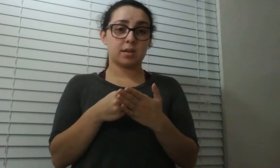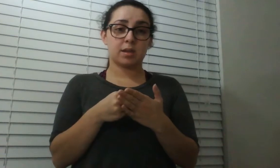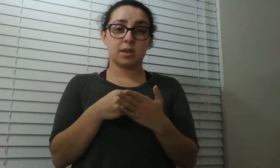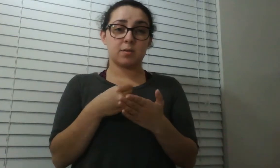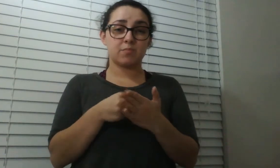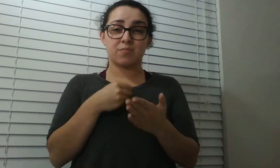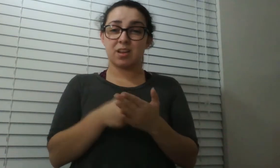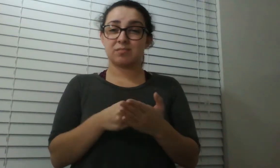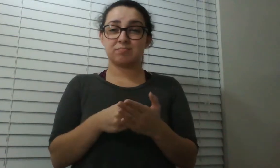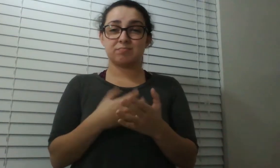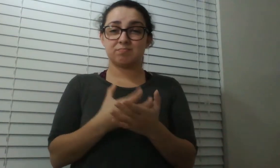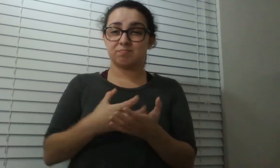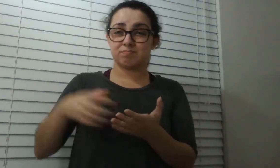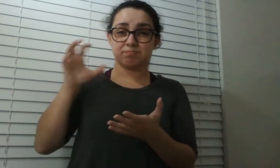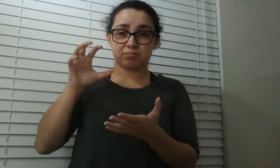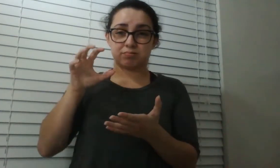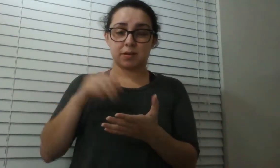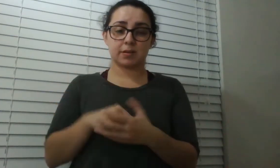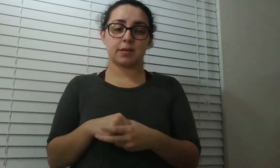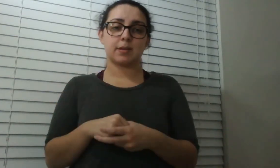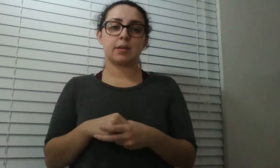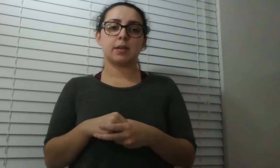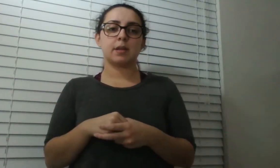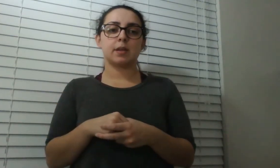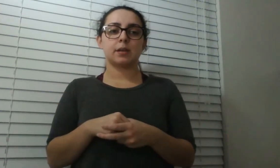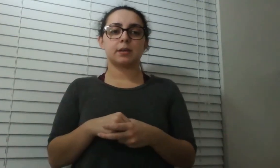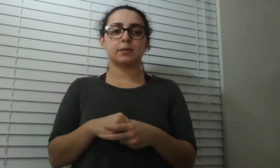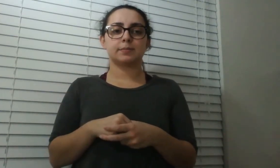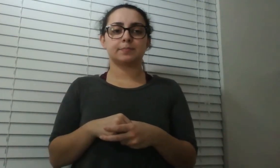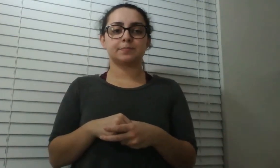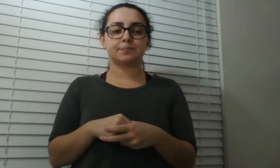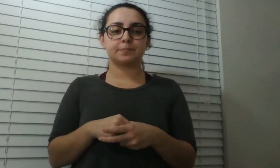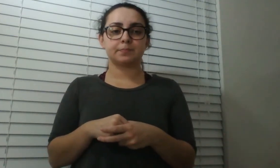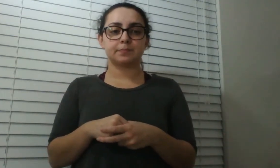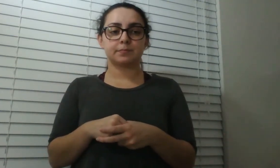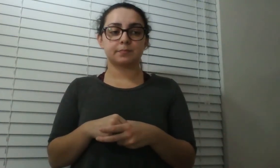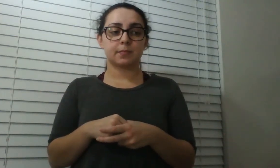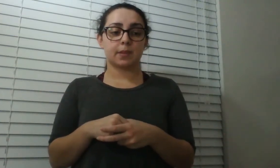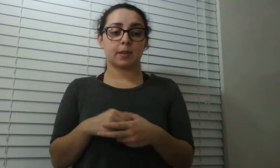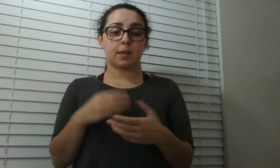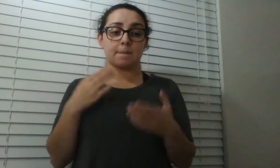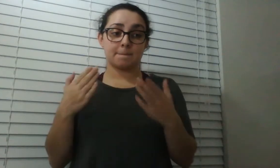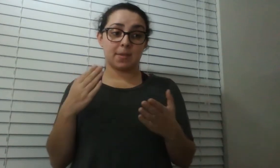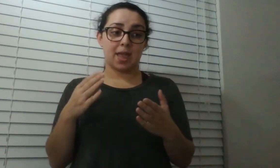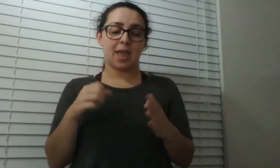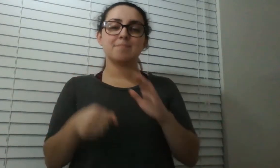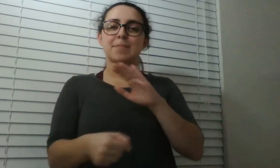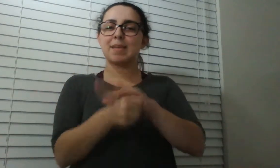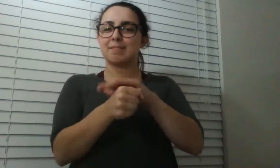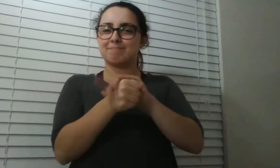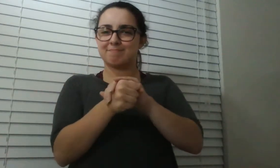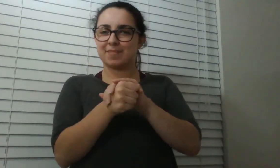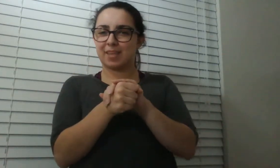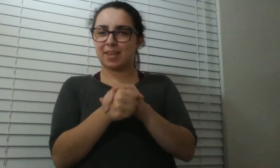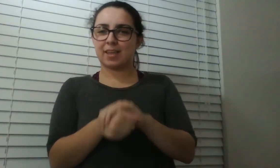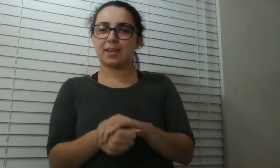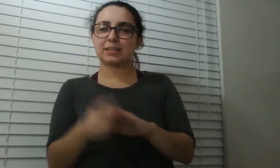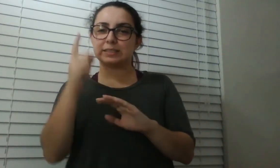sure they somehow didn't get their hands on this. And so I thought, well, let's hide it. Craig was like, no. I said, absolutely not.